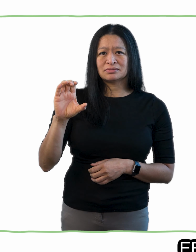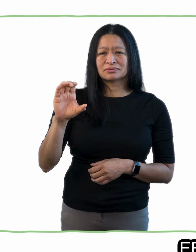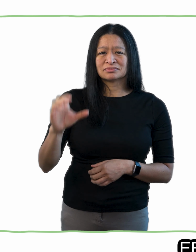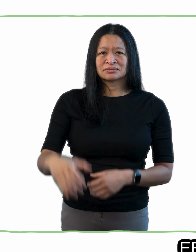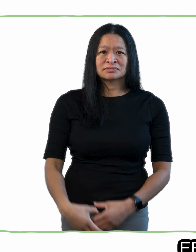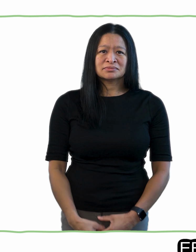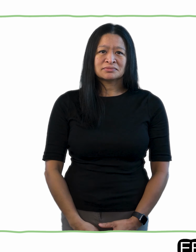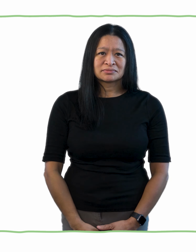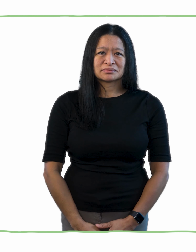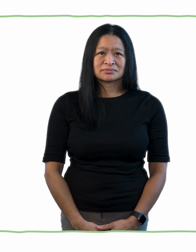EEOC.